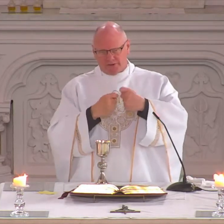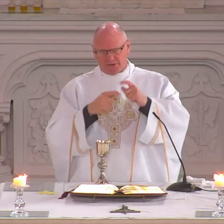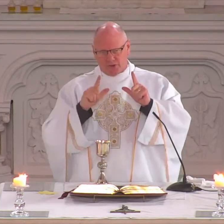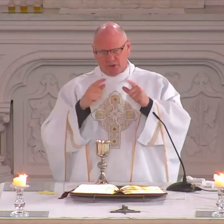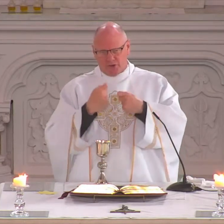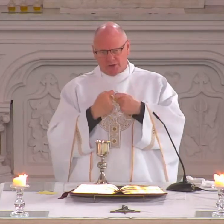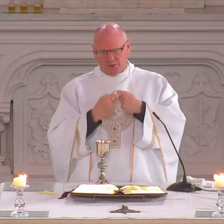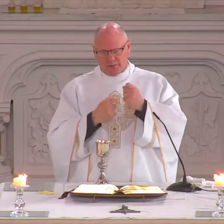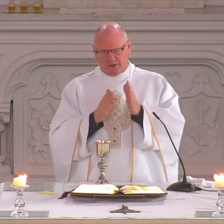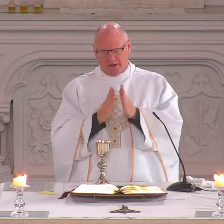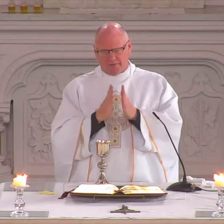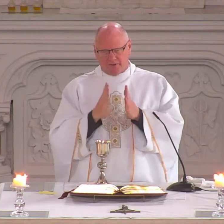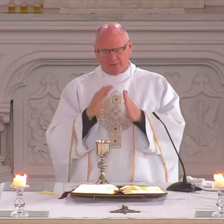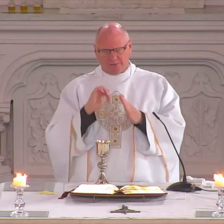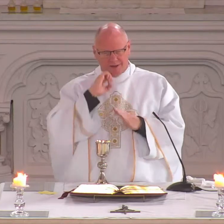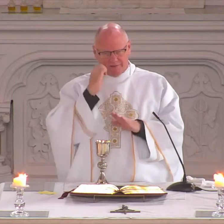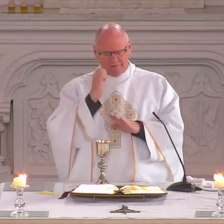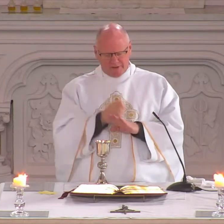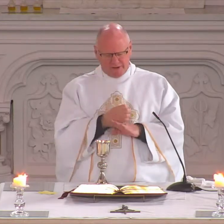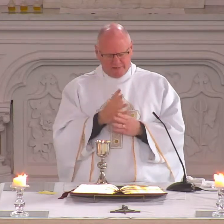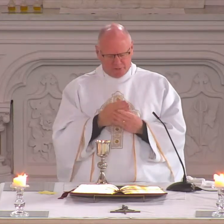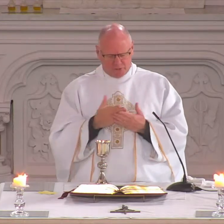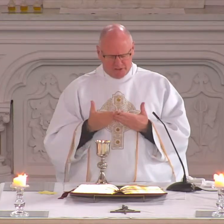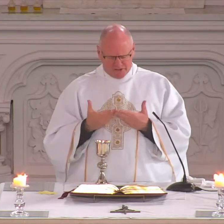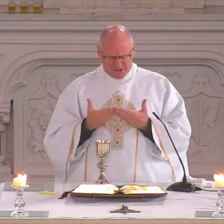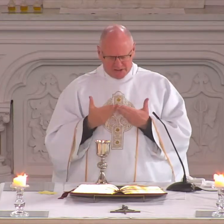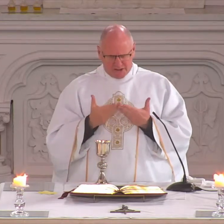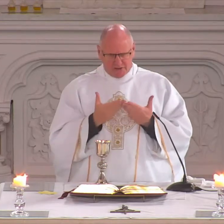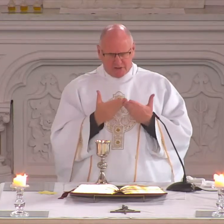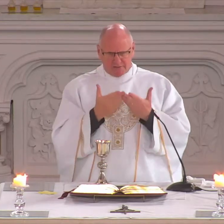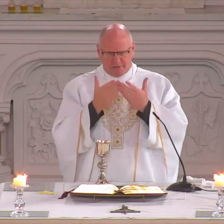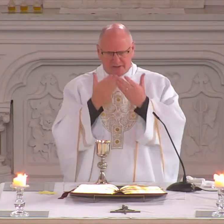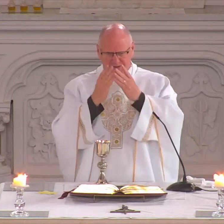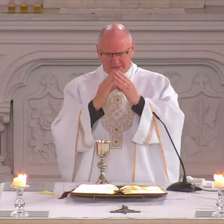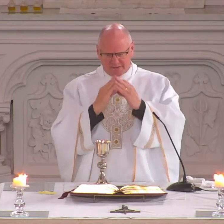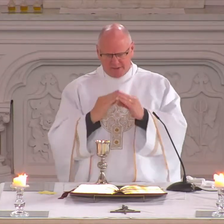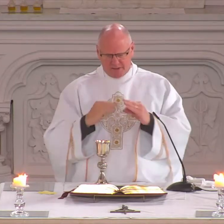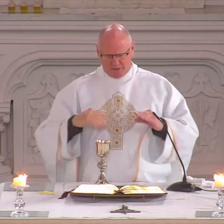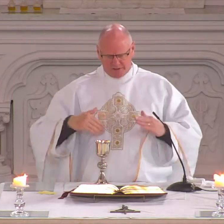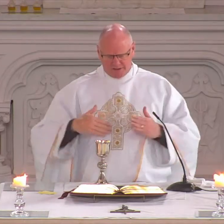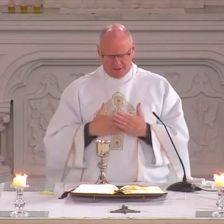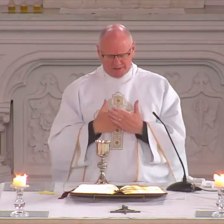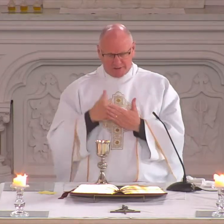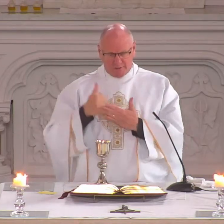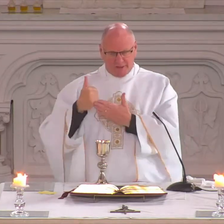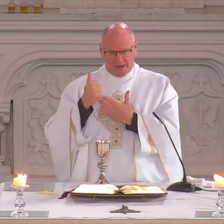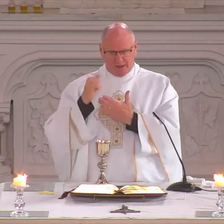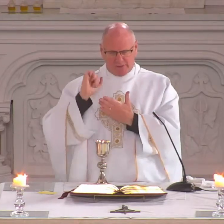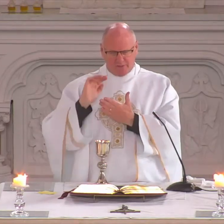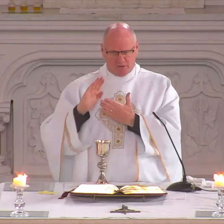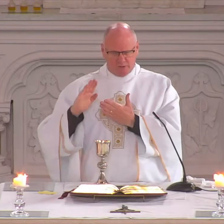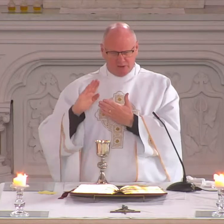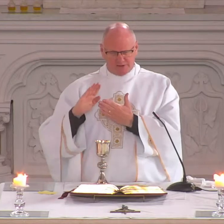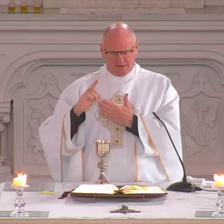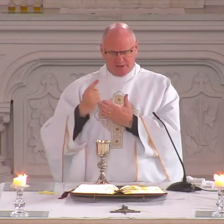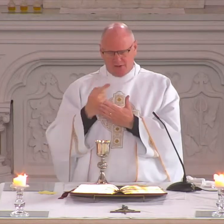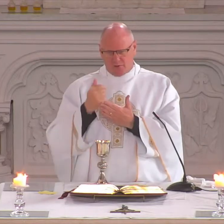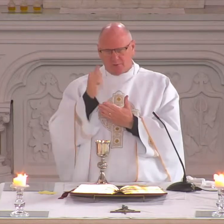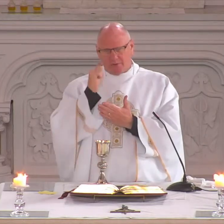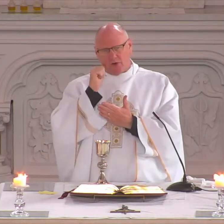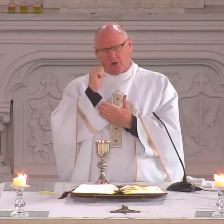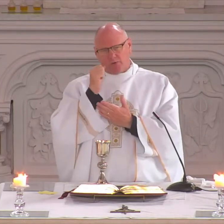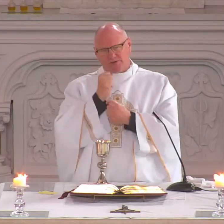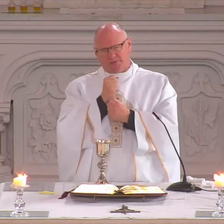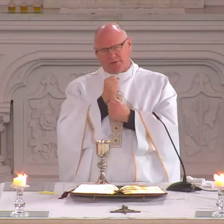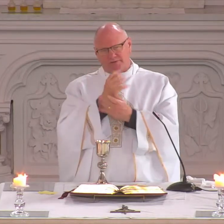Deliver us, Lord, we pray, from every evil. Graciously grant peace in our days, that by the help of your mercy we